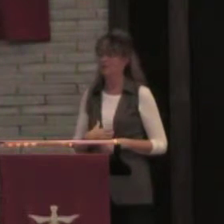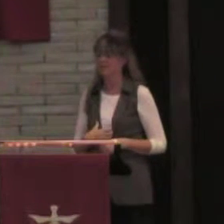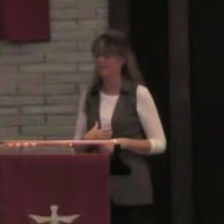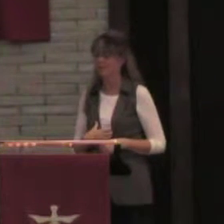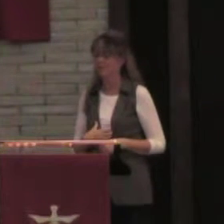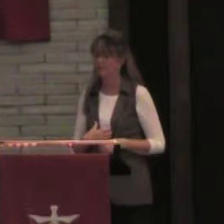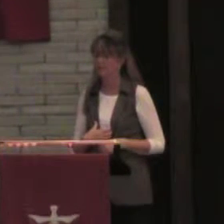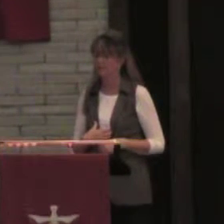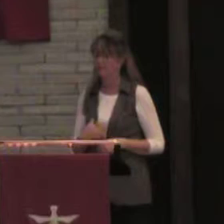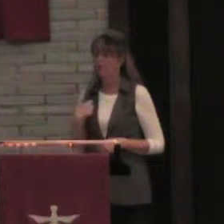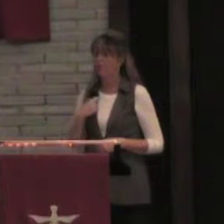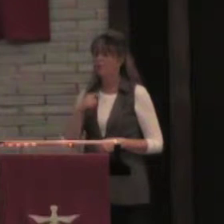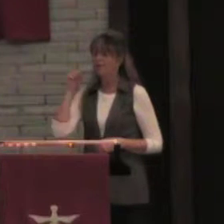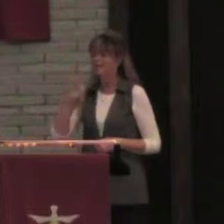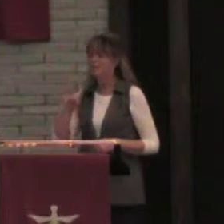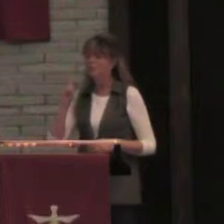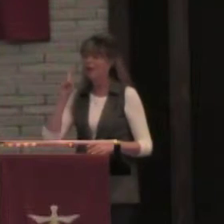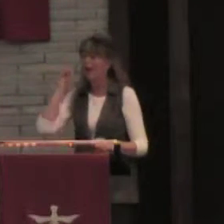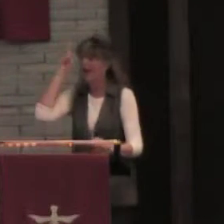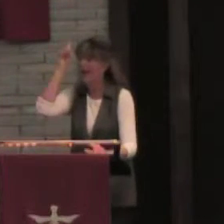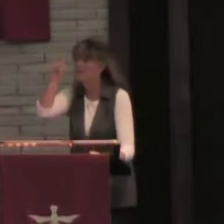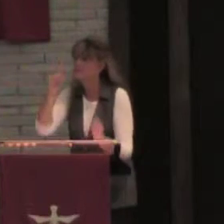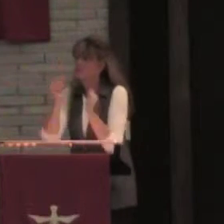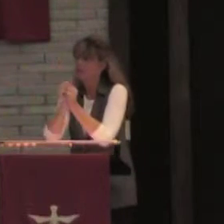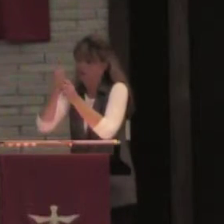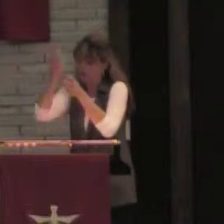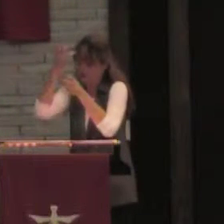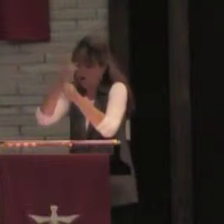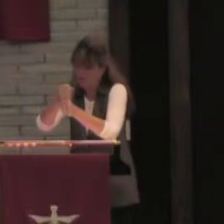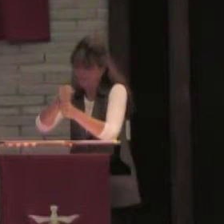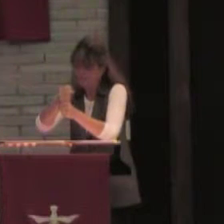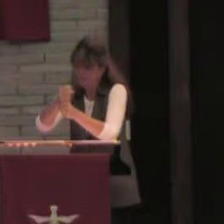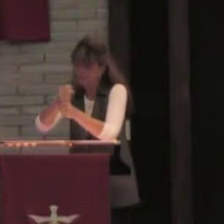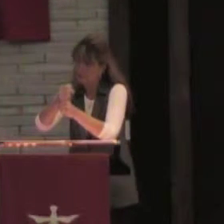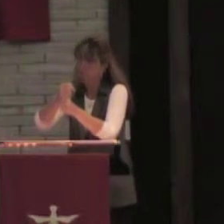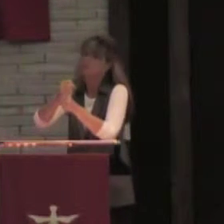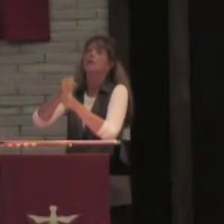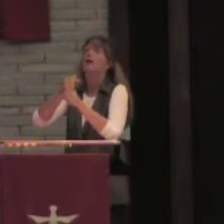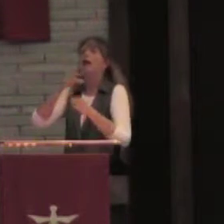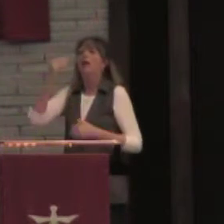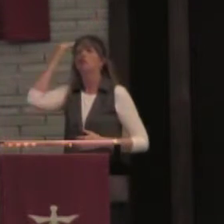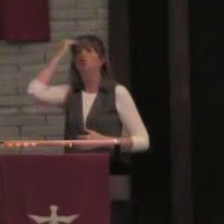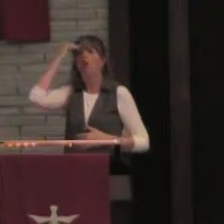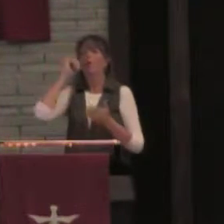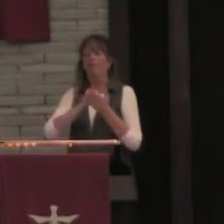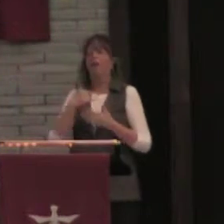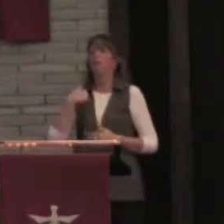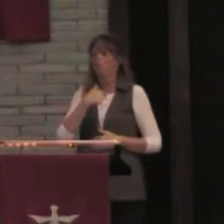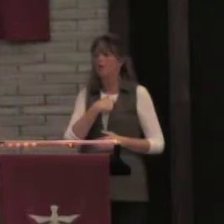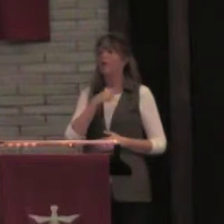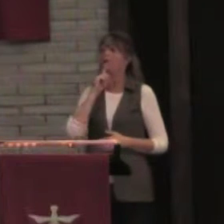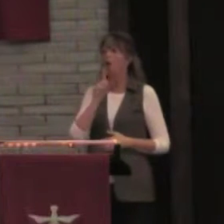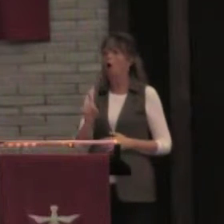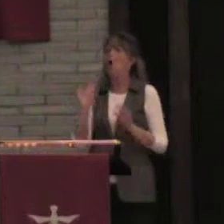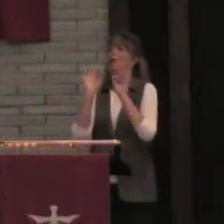for the desires of their heart. But we need to ask with confidence and know